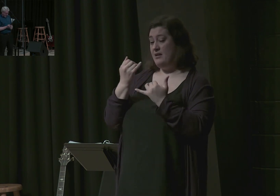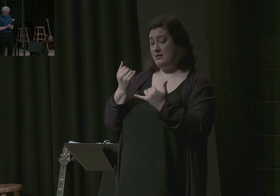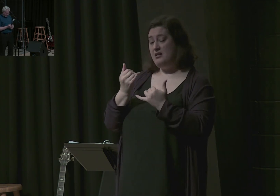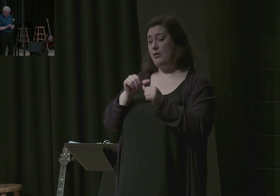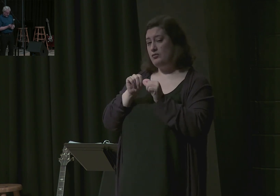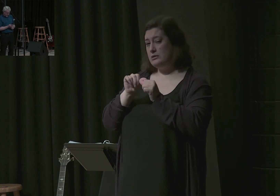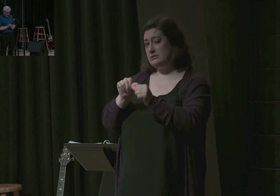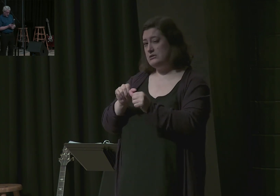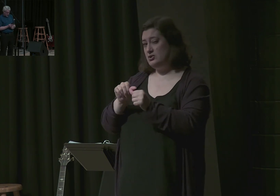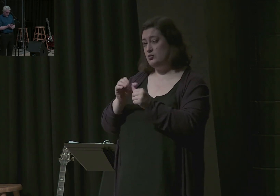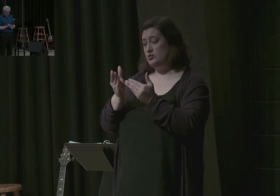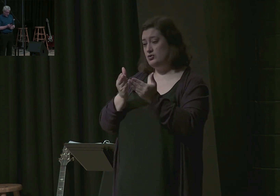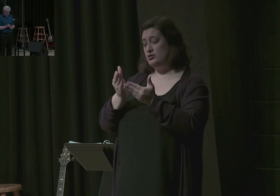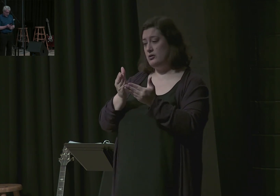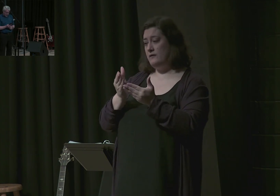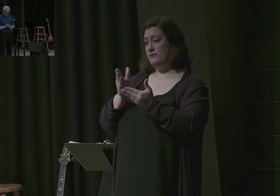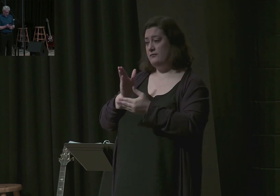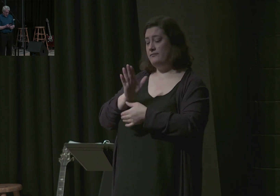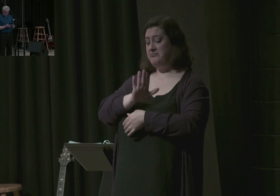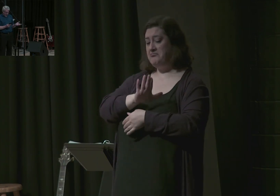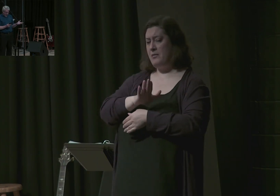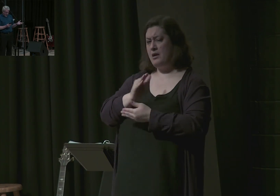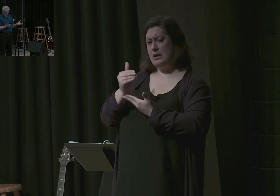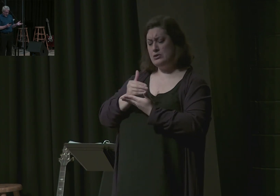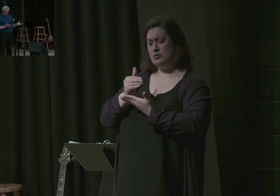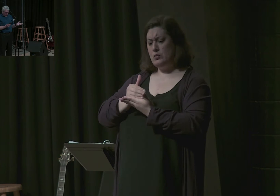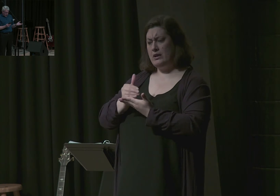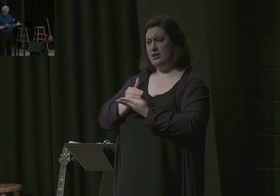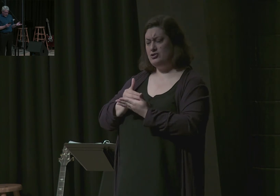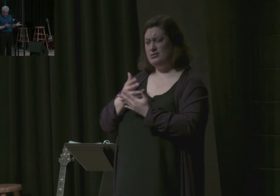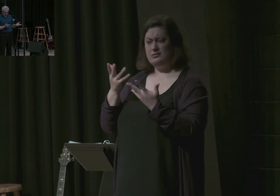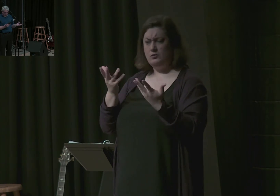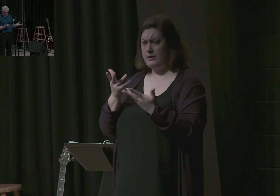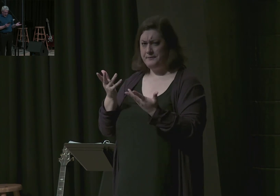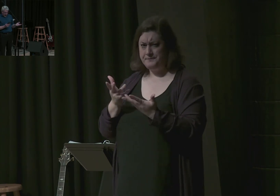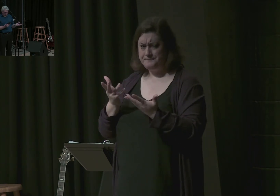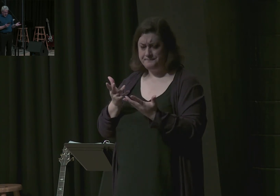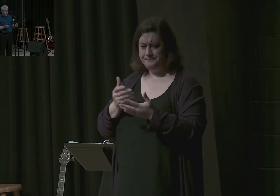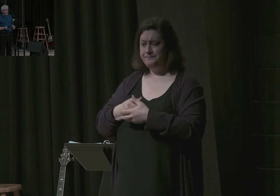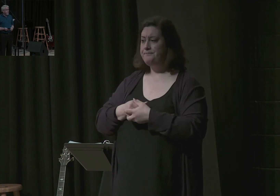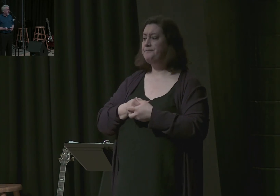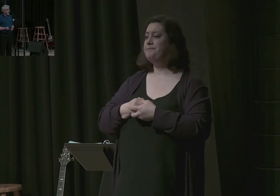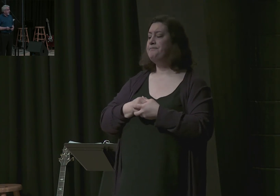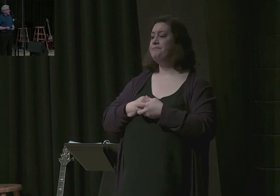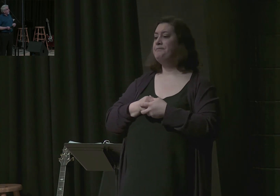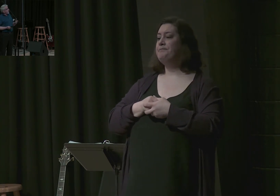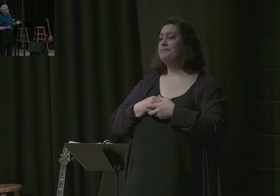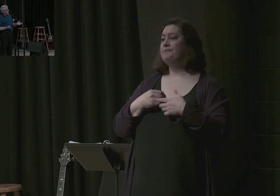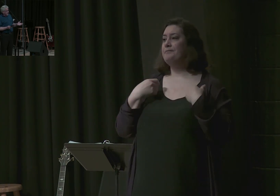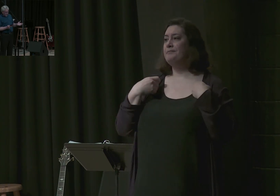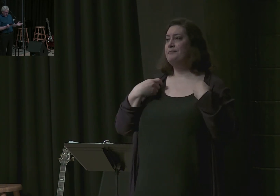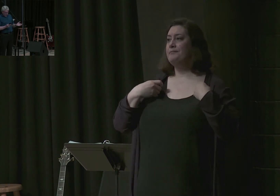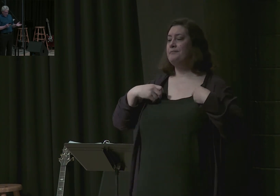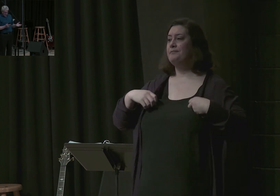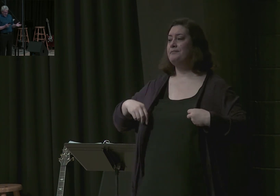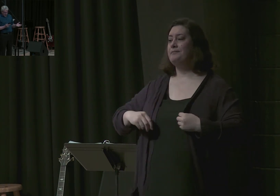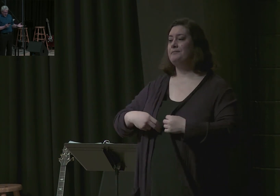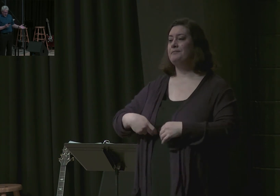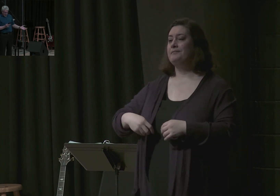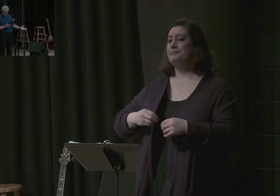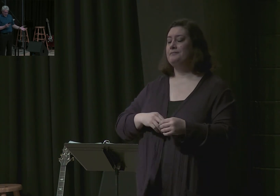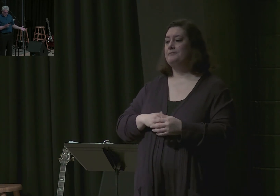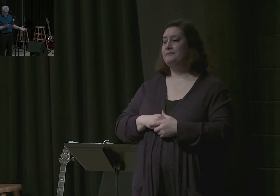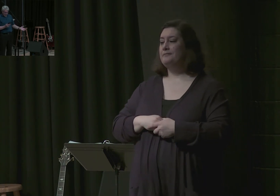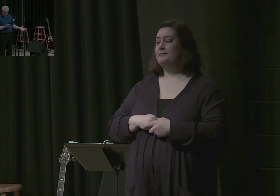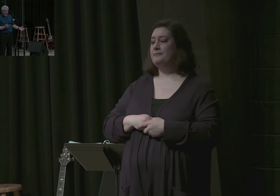Jacob demand as his wage? But Laban views his paying of the wage as a benefactor, as